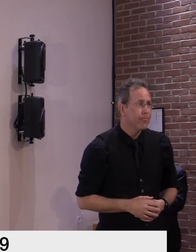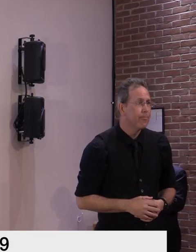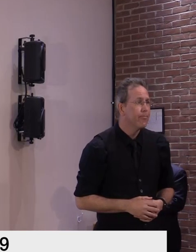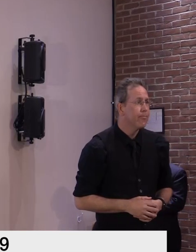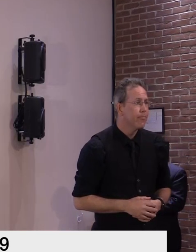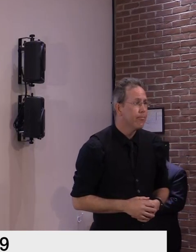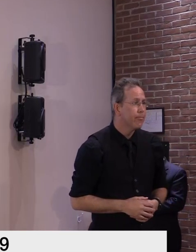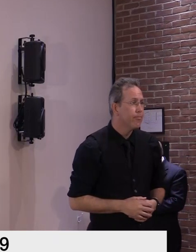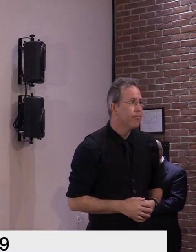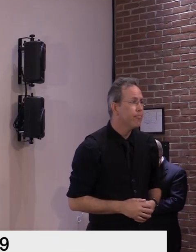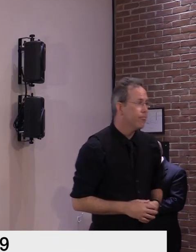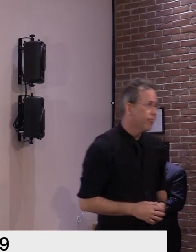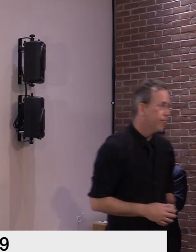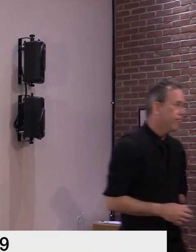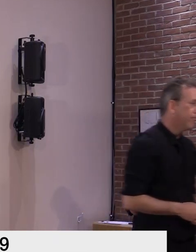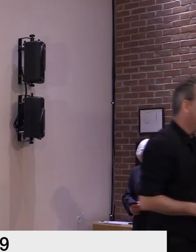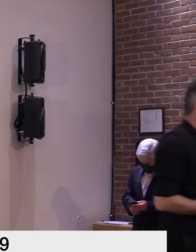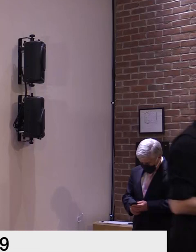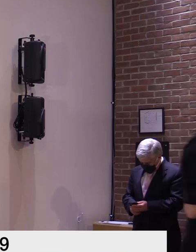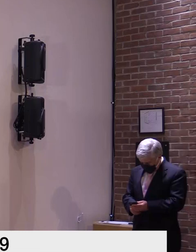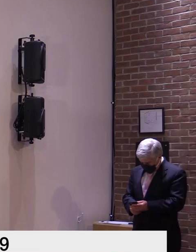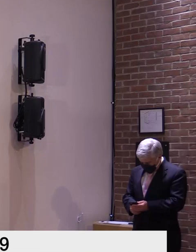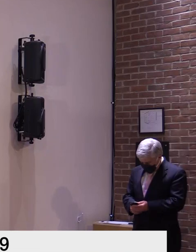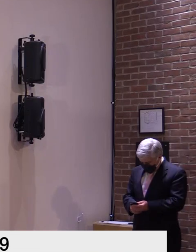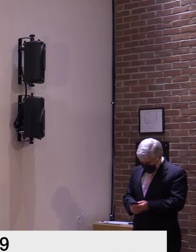Aaron B.T. Digger.